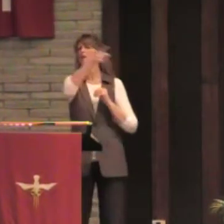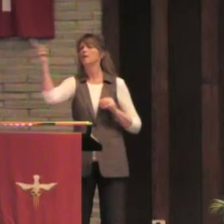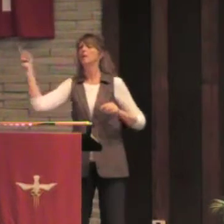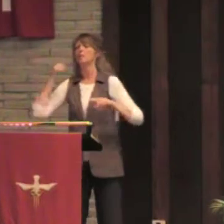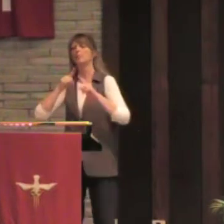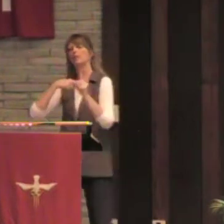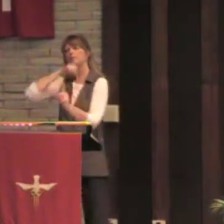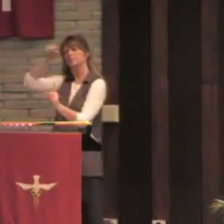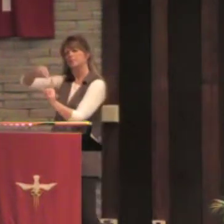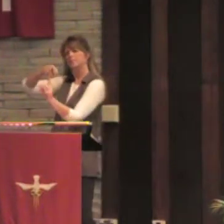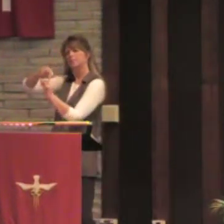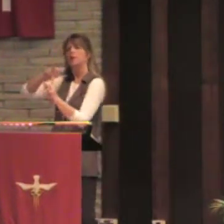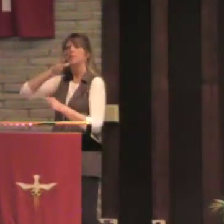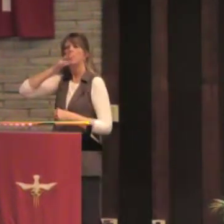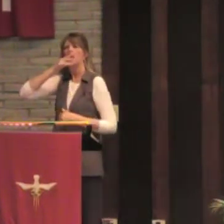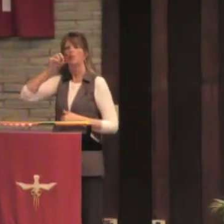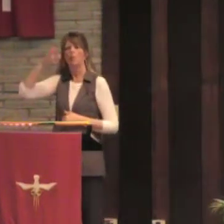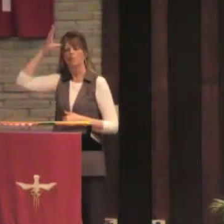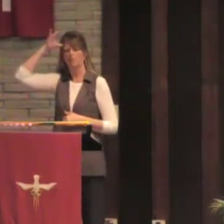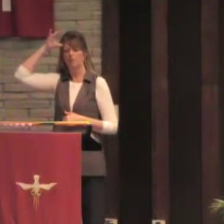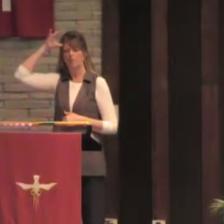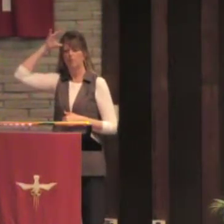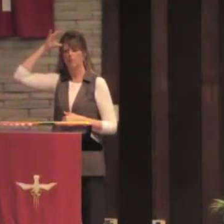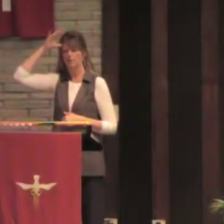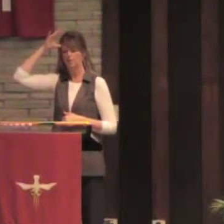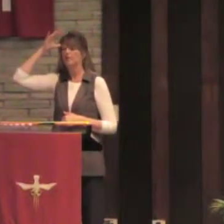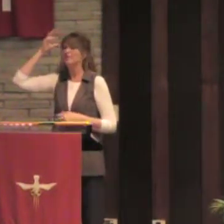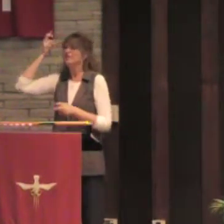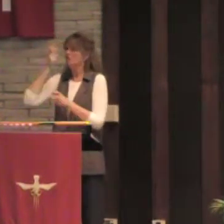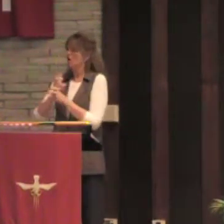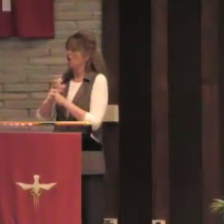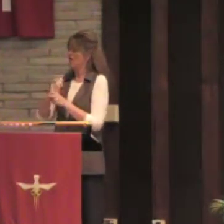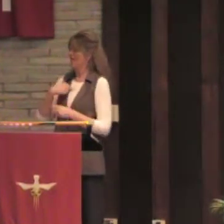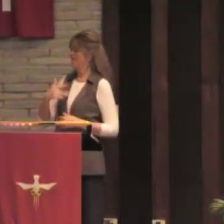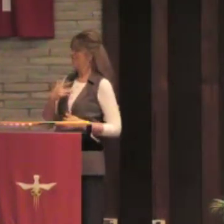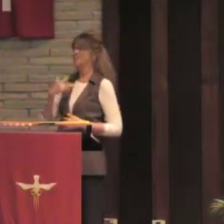or any family member, but I'm going to talk specifically about parents.